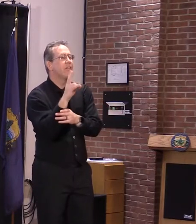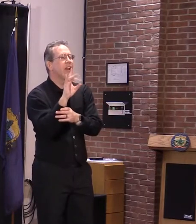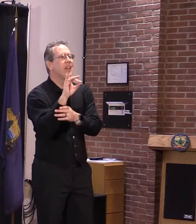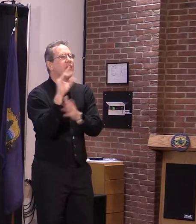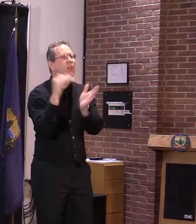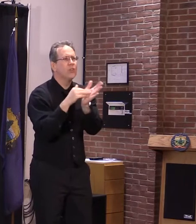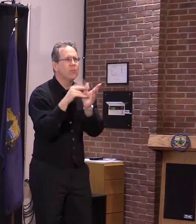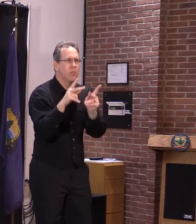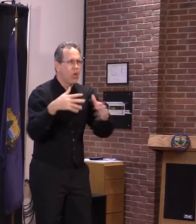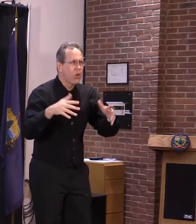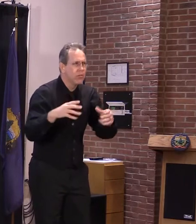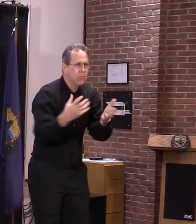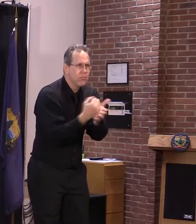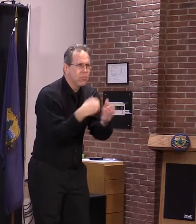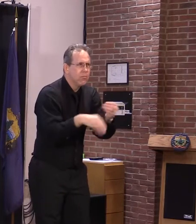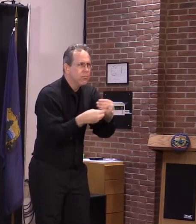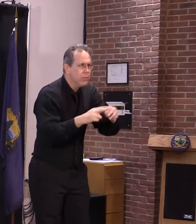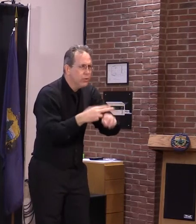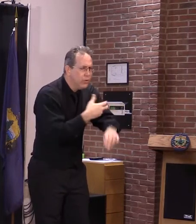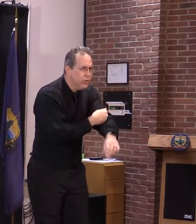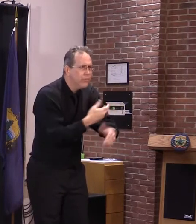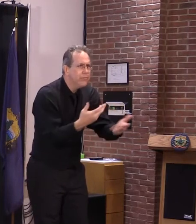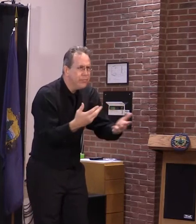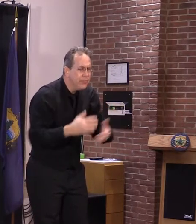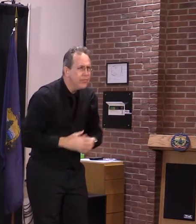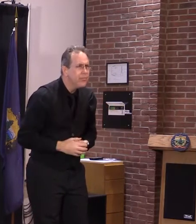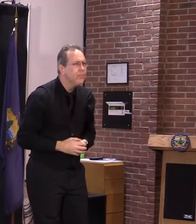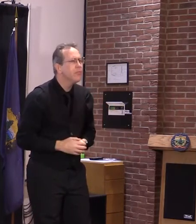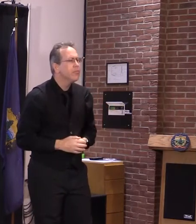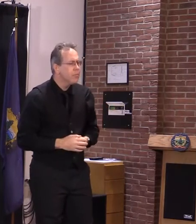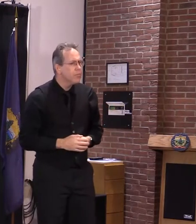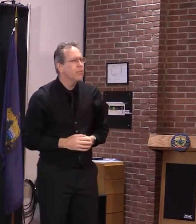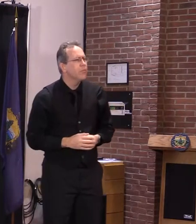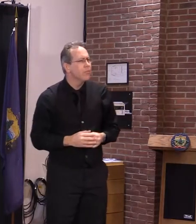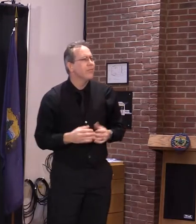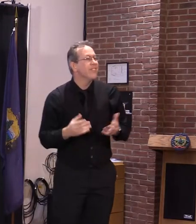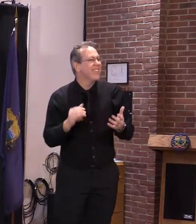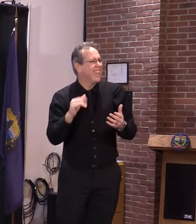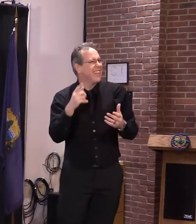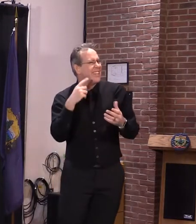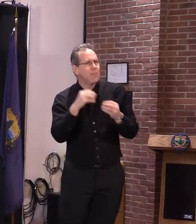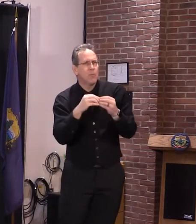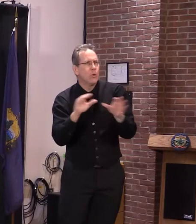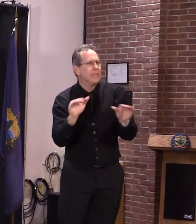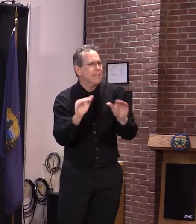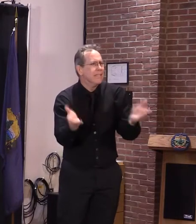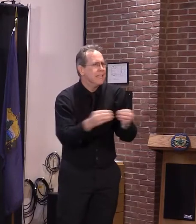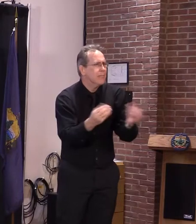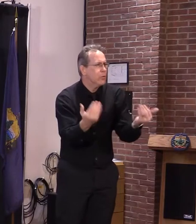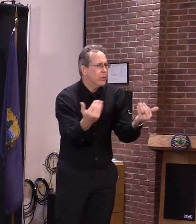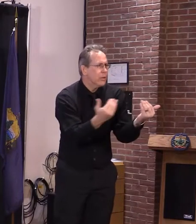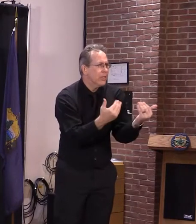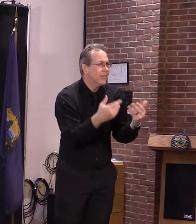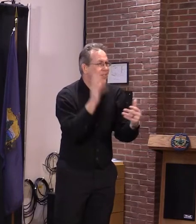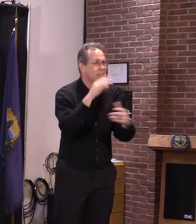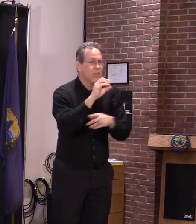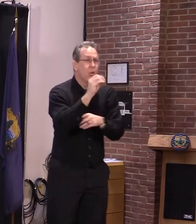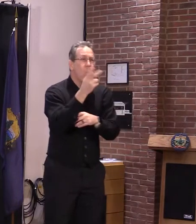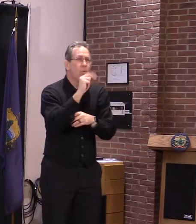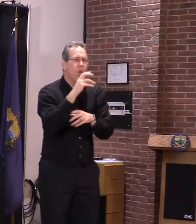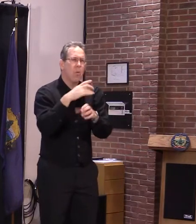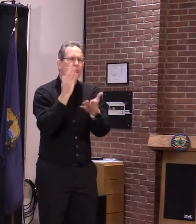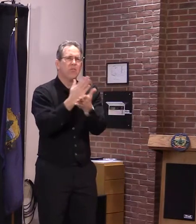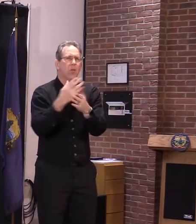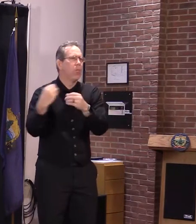that are eligible. We need more and more Vermonters to get that booster shot to put this Omicron wave behind us. And we are doing a